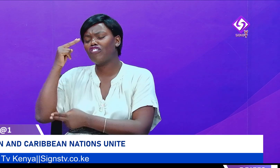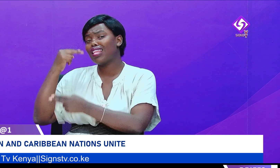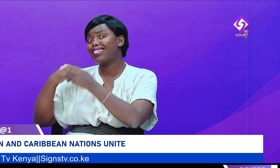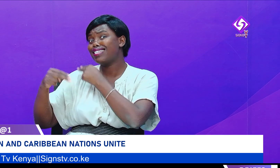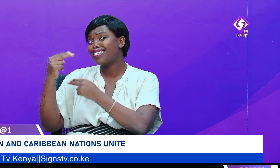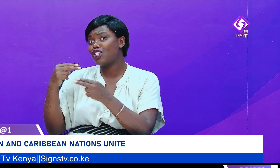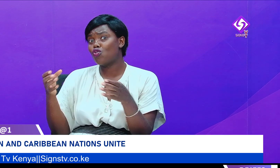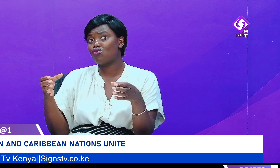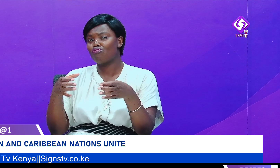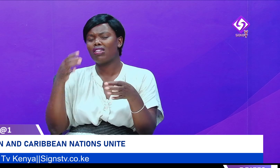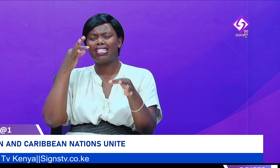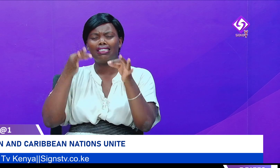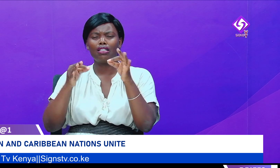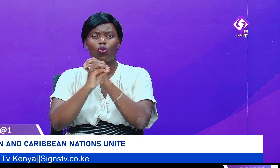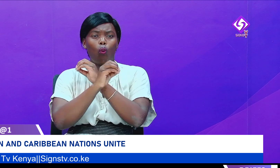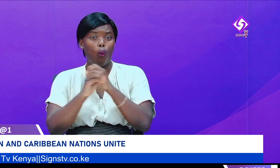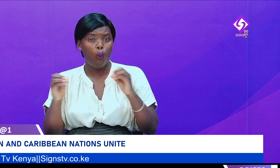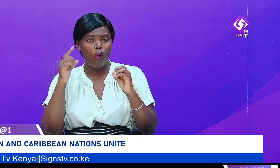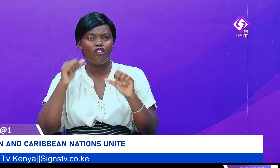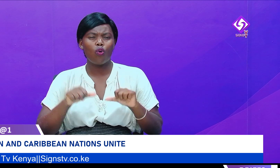to impede development and